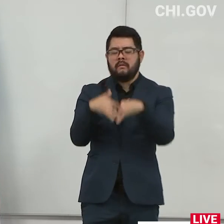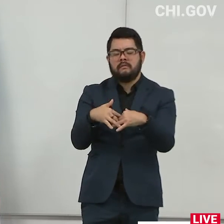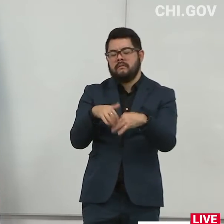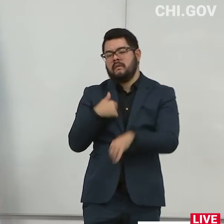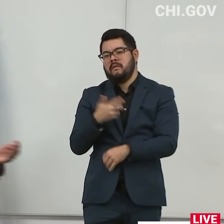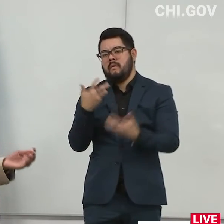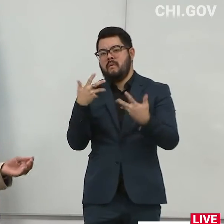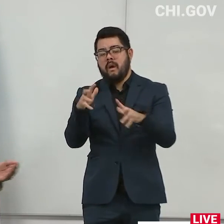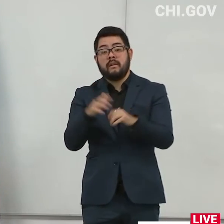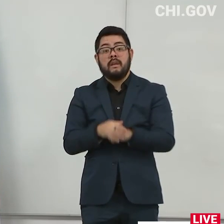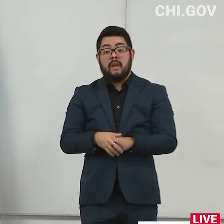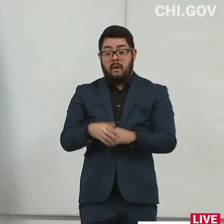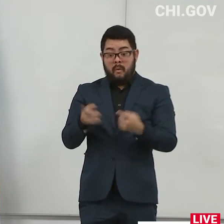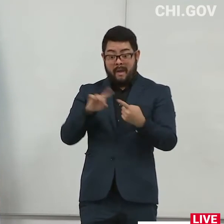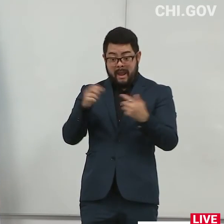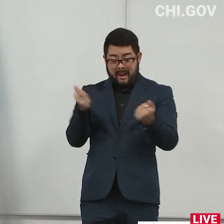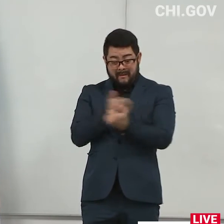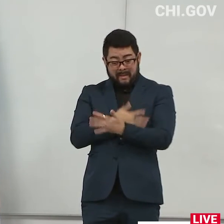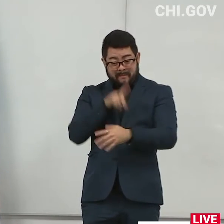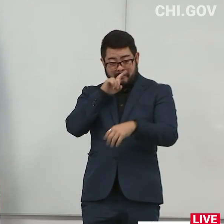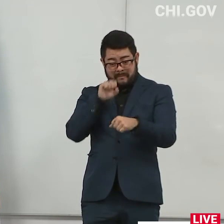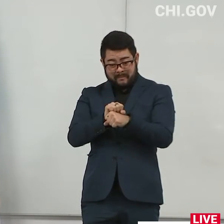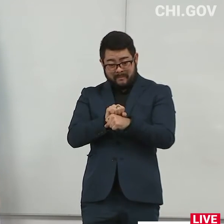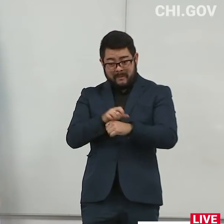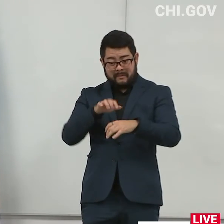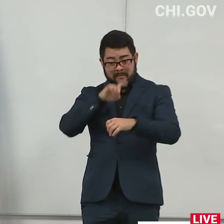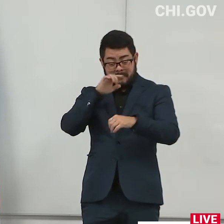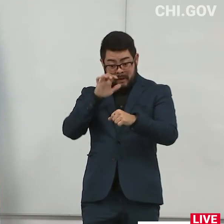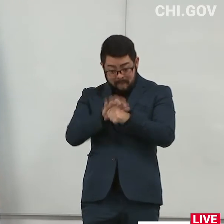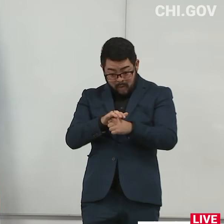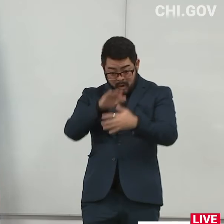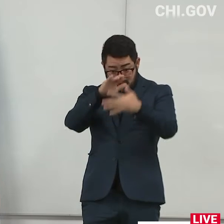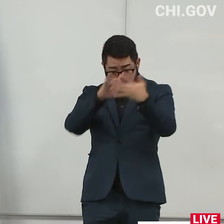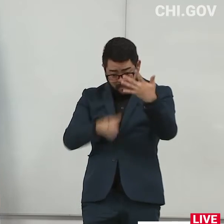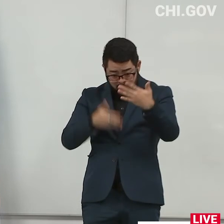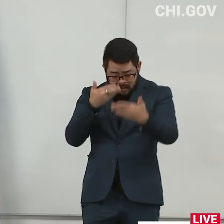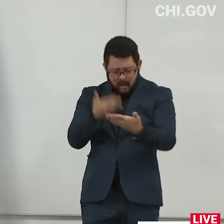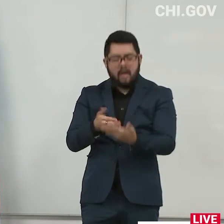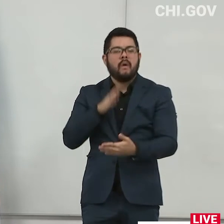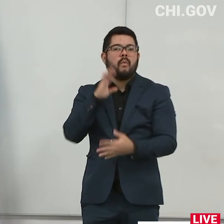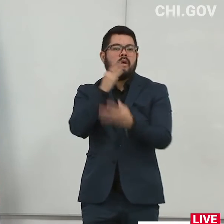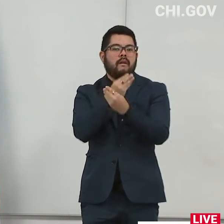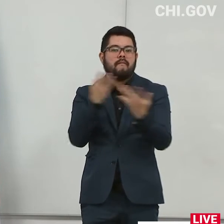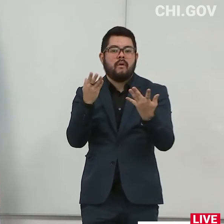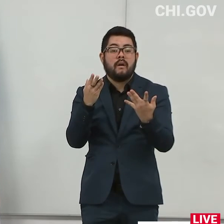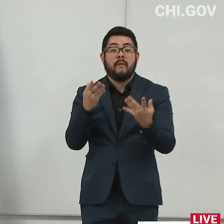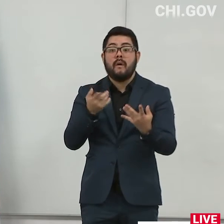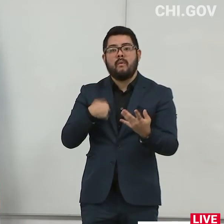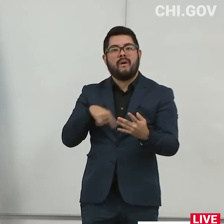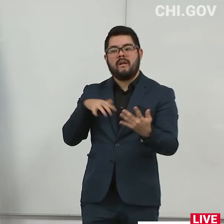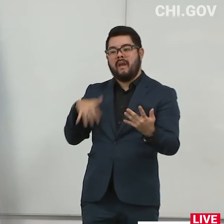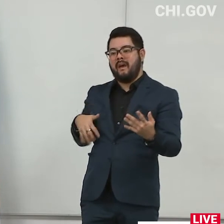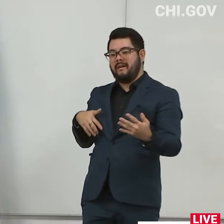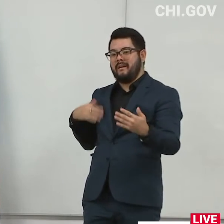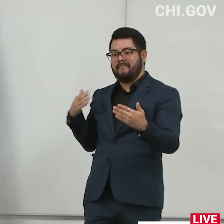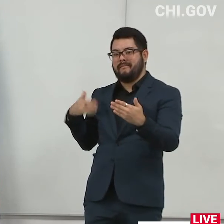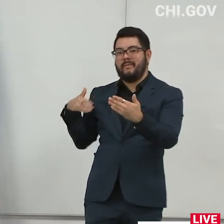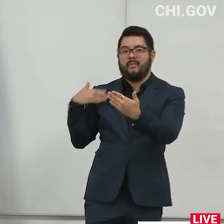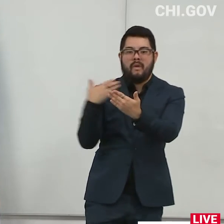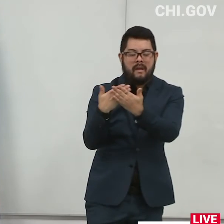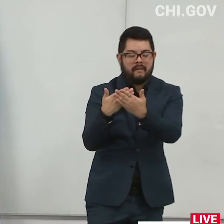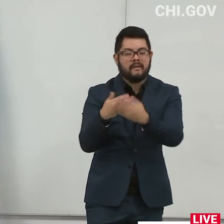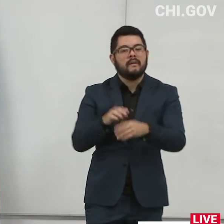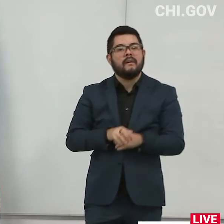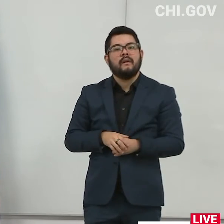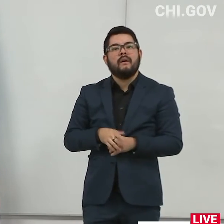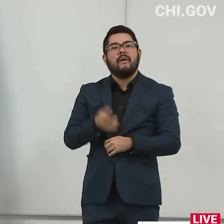know, and we've gone through this engagement process. We'll get there, but we're not there yet. Obviously, we have some ideas on where